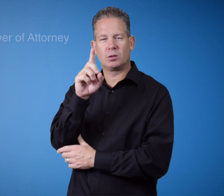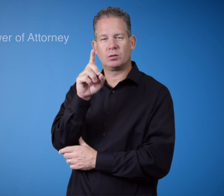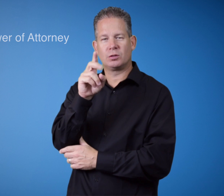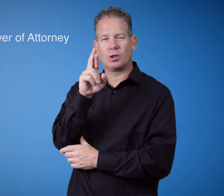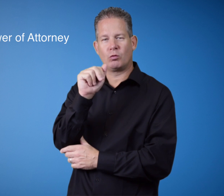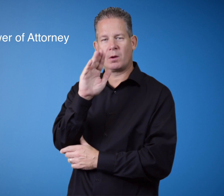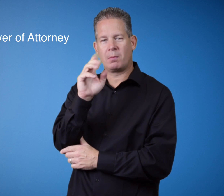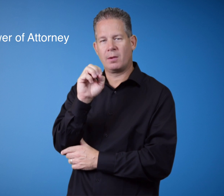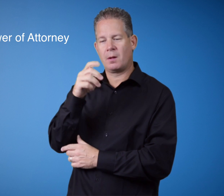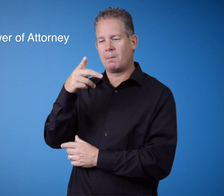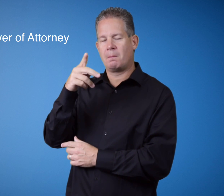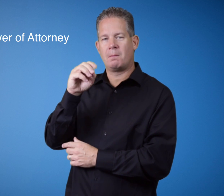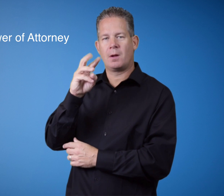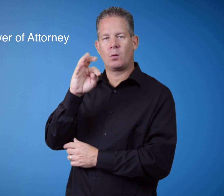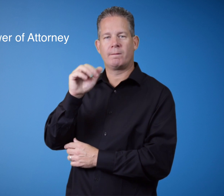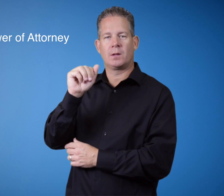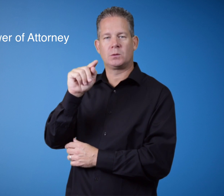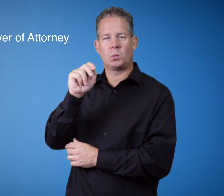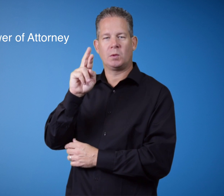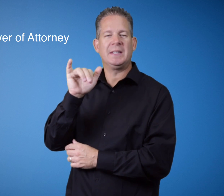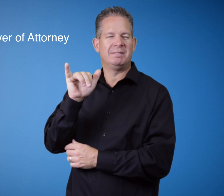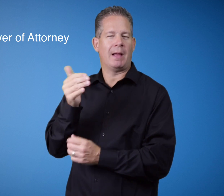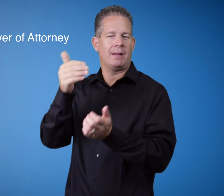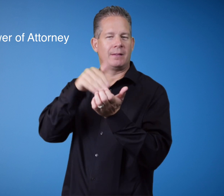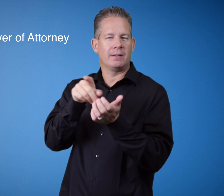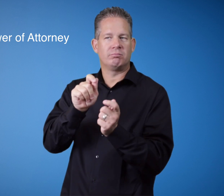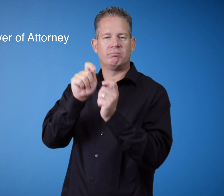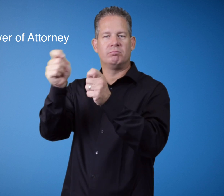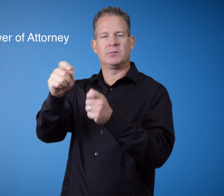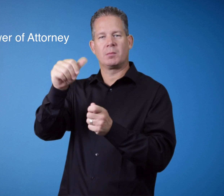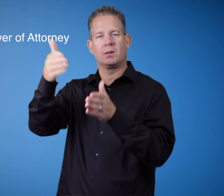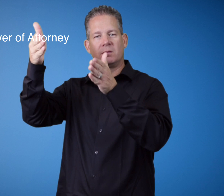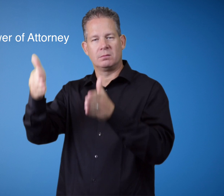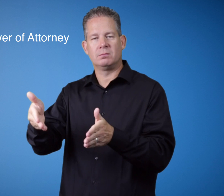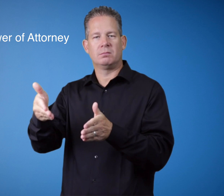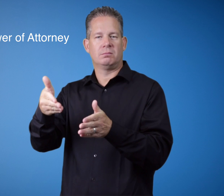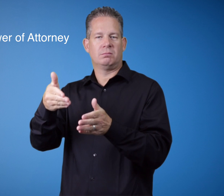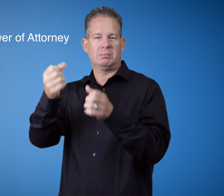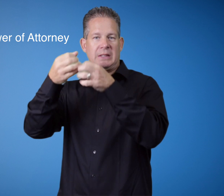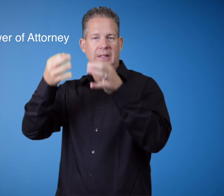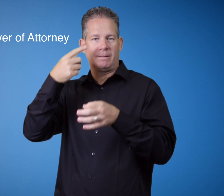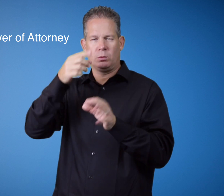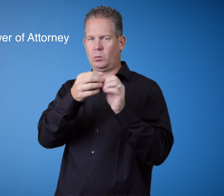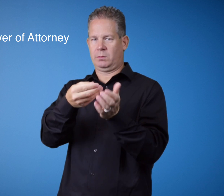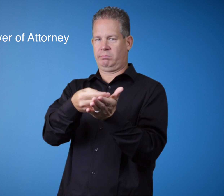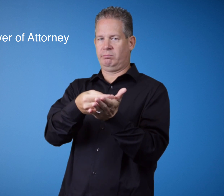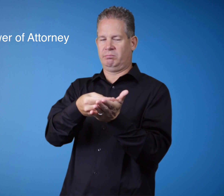in a budget. A durable power of attorney, once again, is a person that can make decisions for